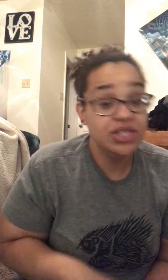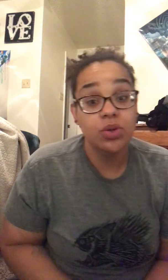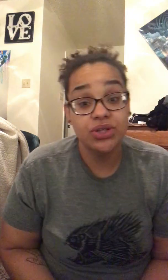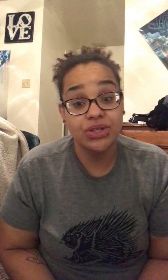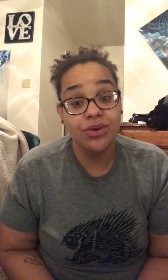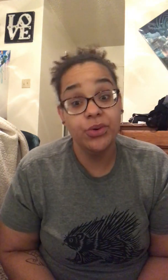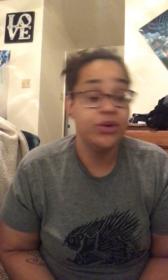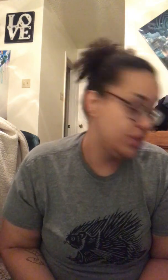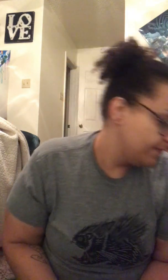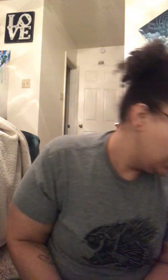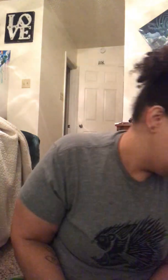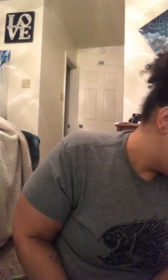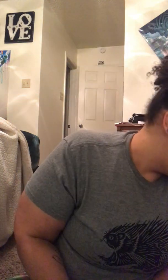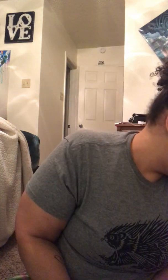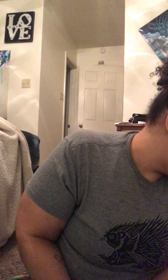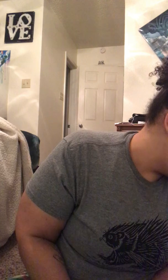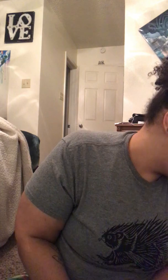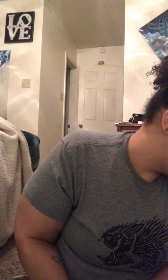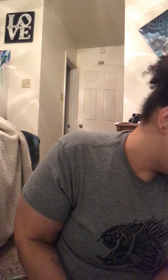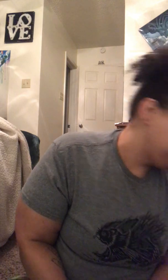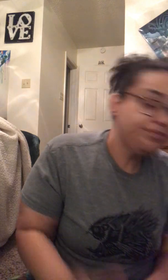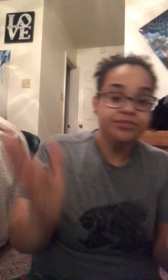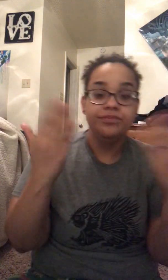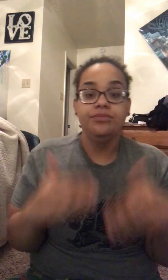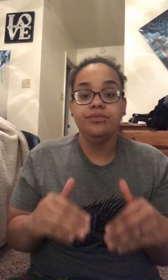older, so who knows. Okay.